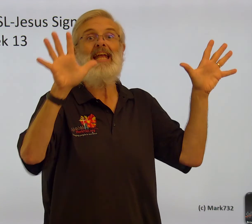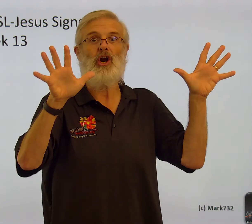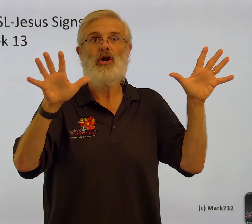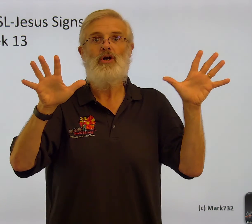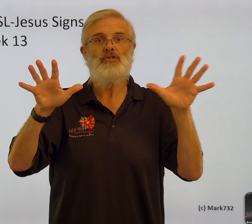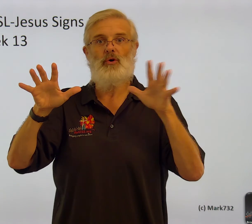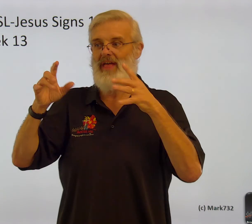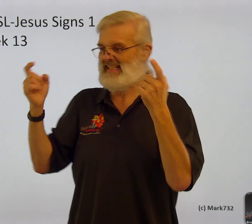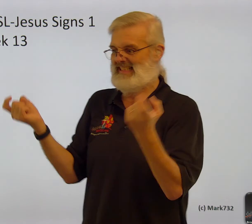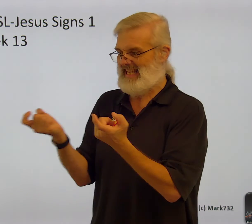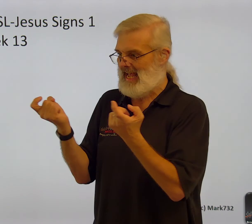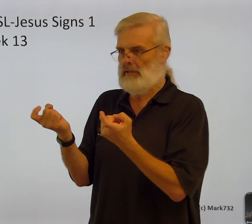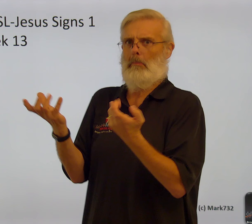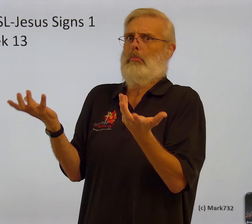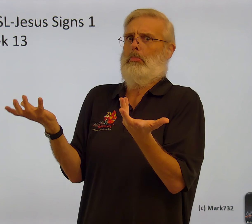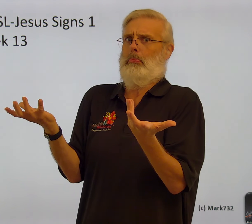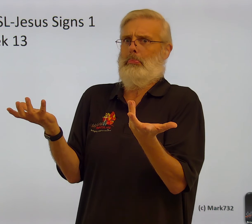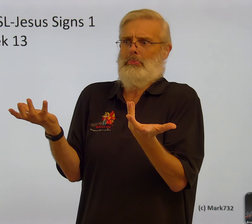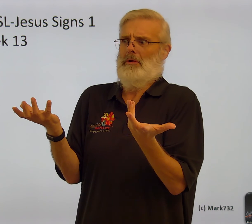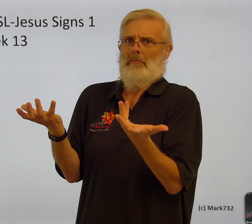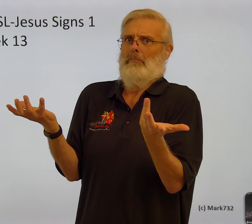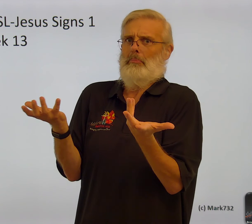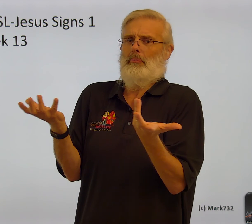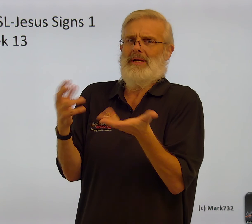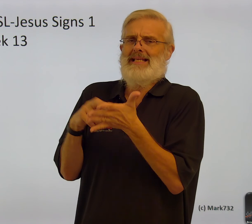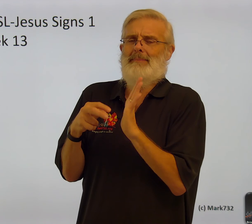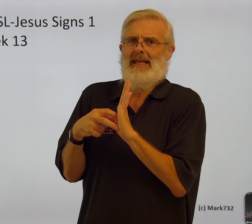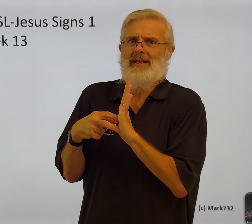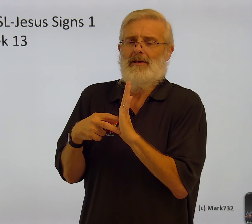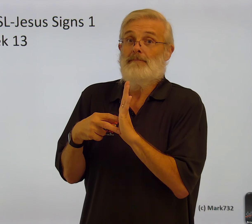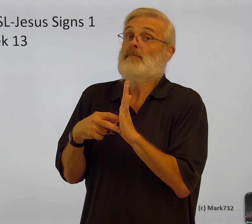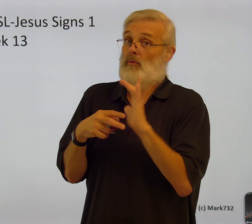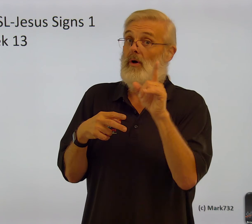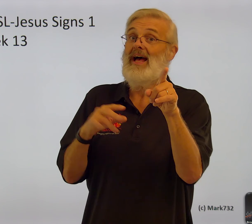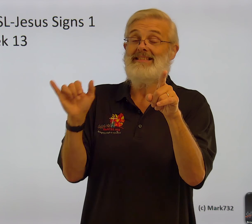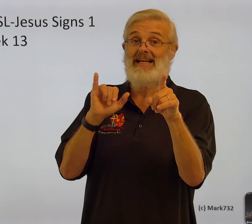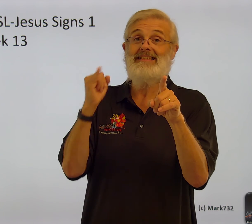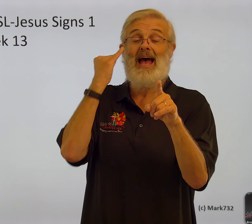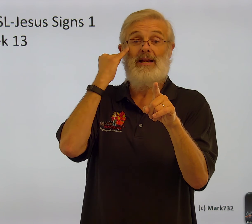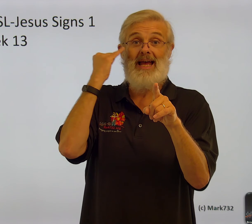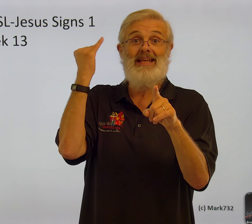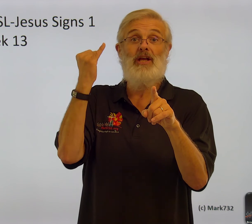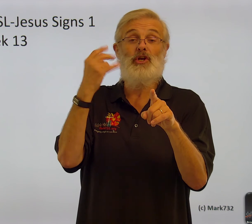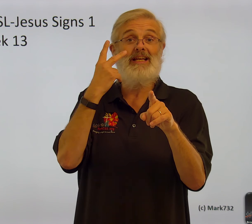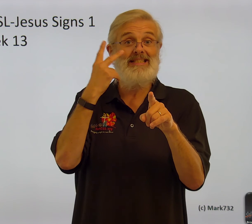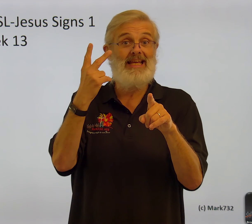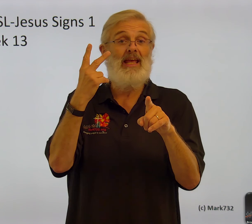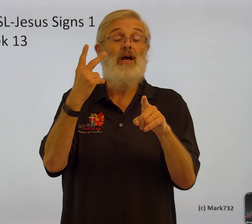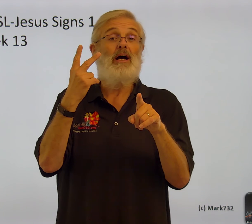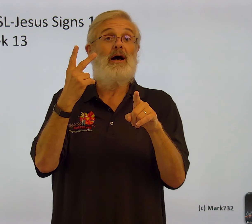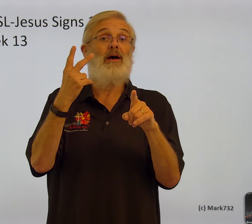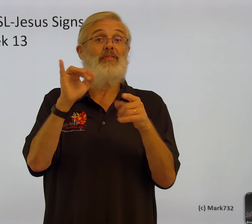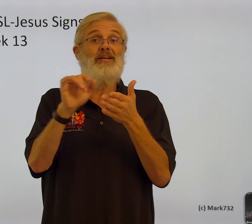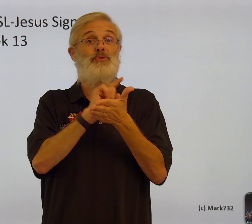so that sin what does that mean well that's the exact idea you're gonna see uh this week